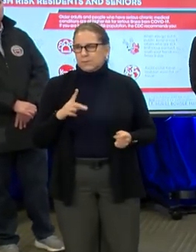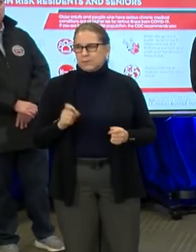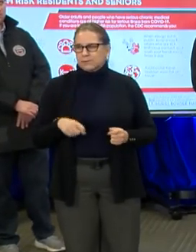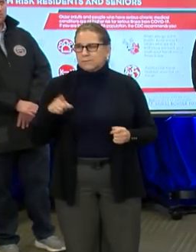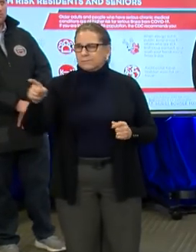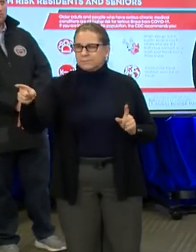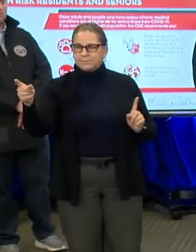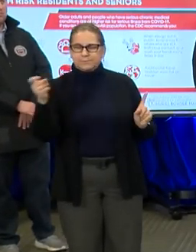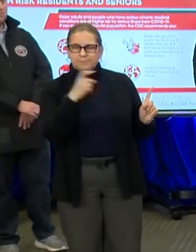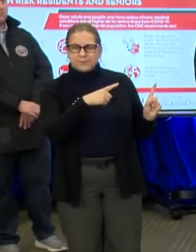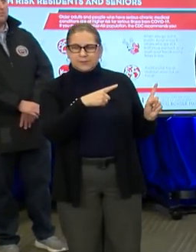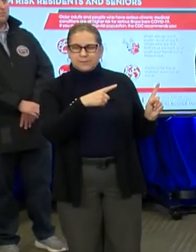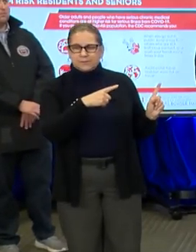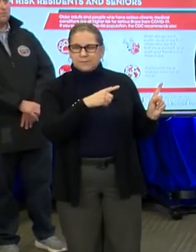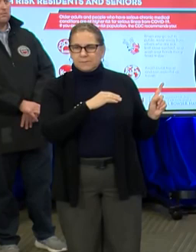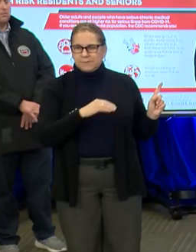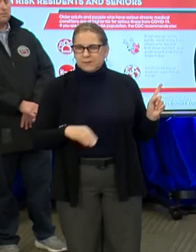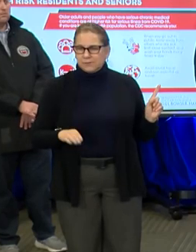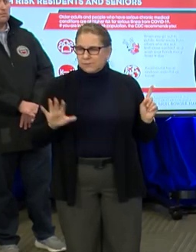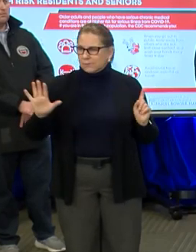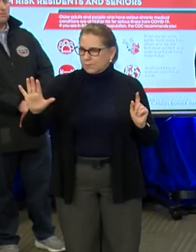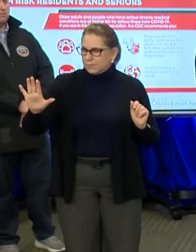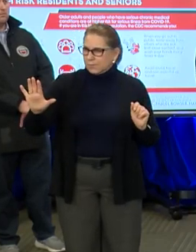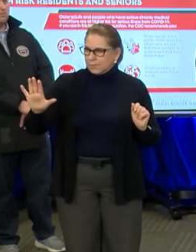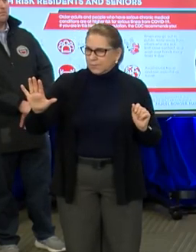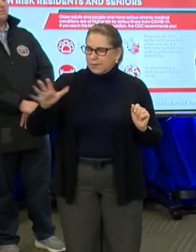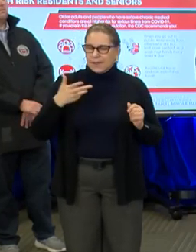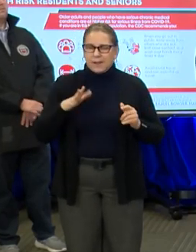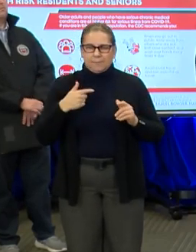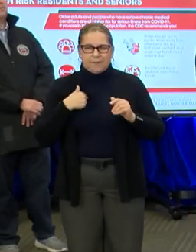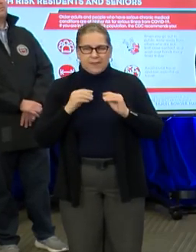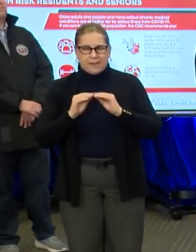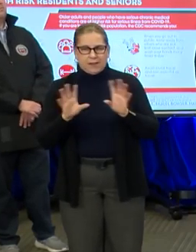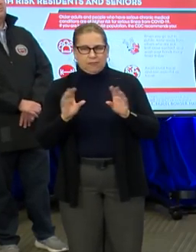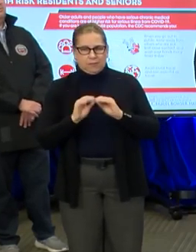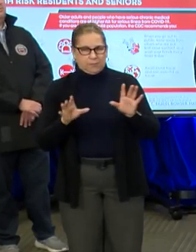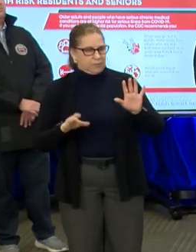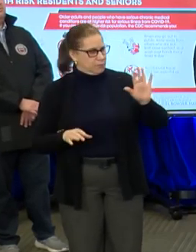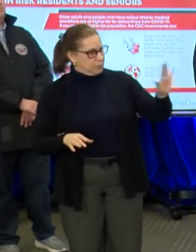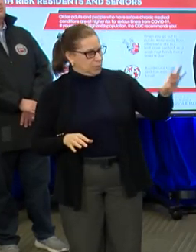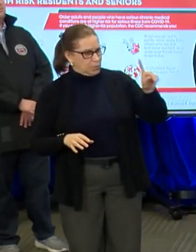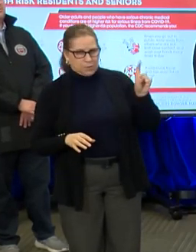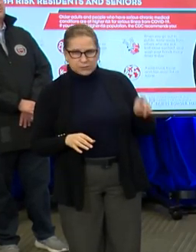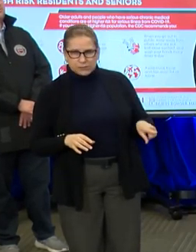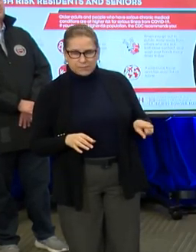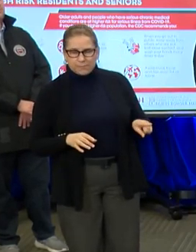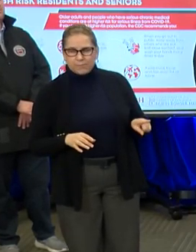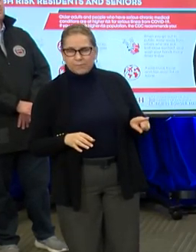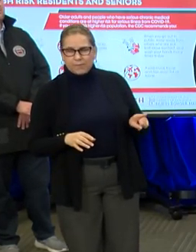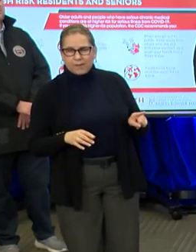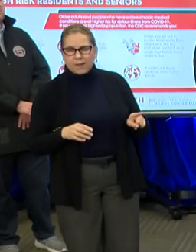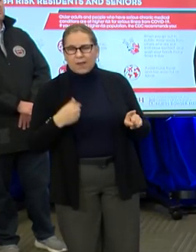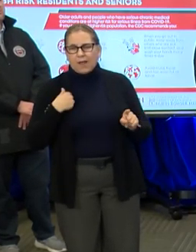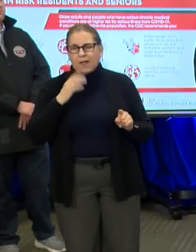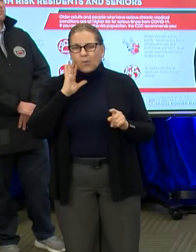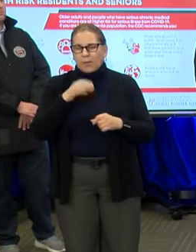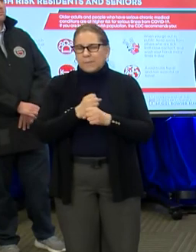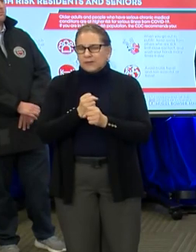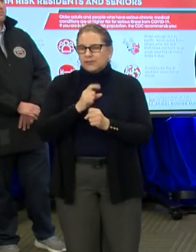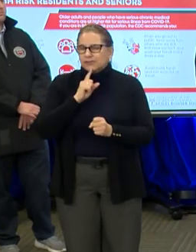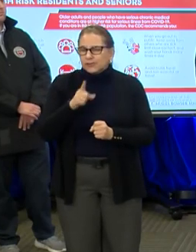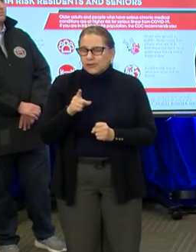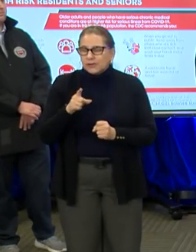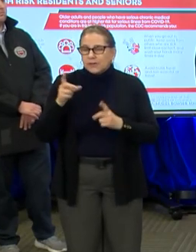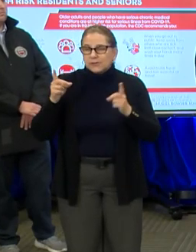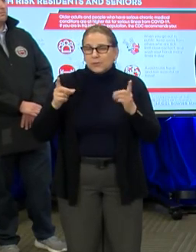John, just quickly. Let me just finish with your question, Mark. So I'll make sure that the director lets